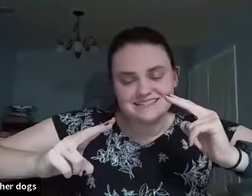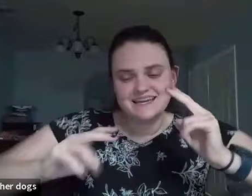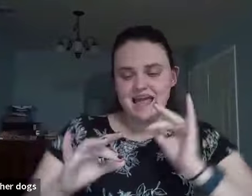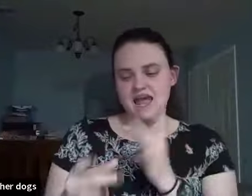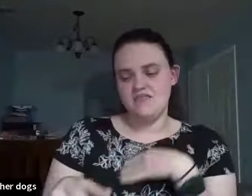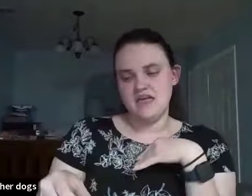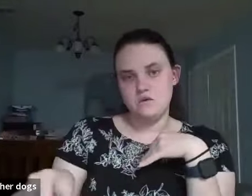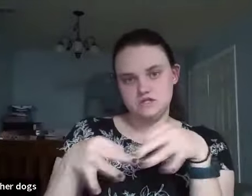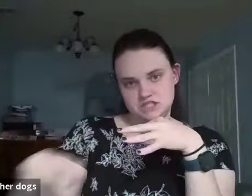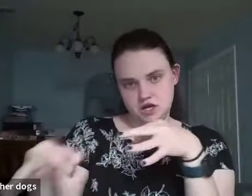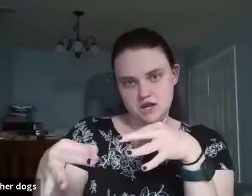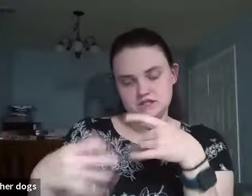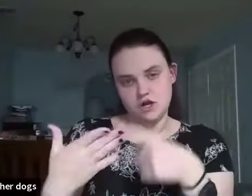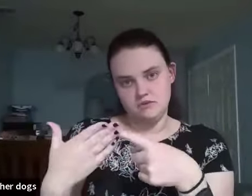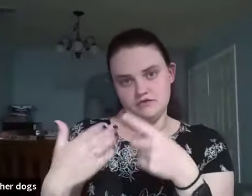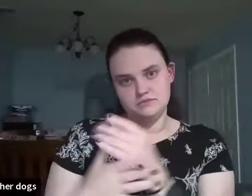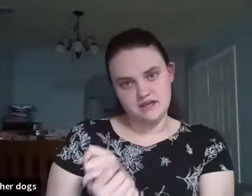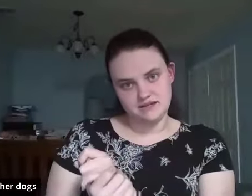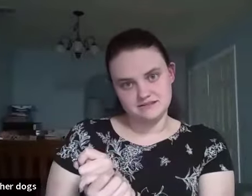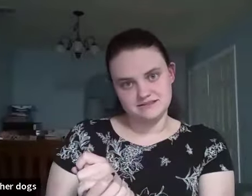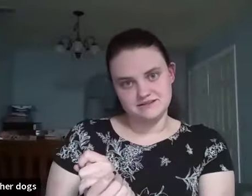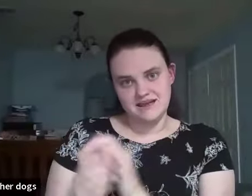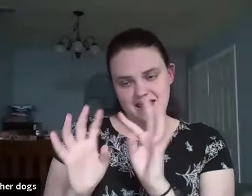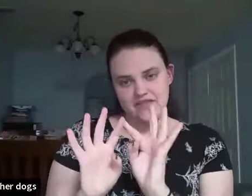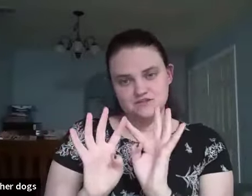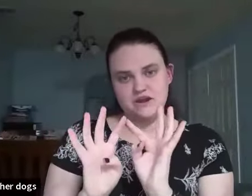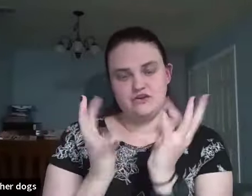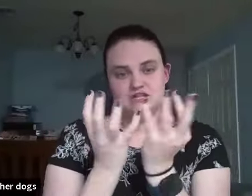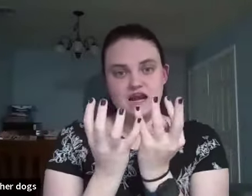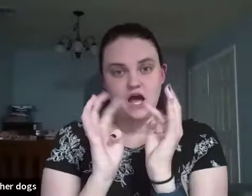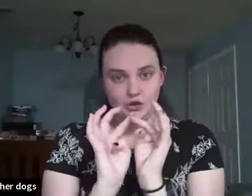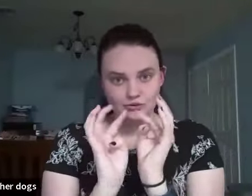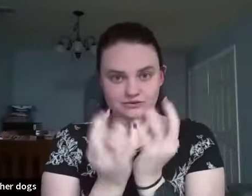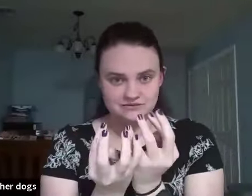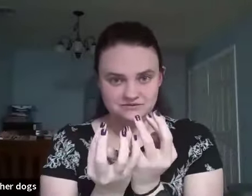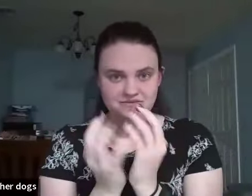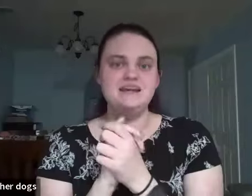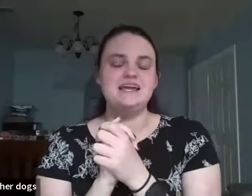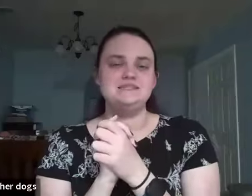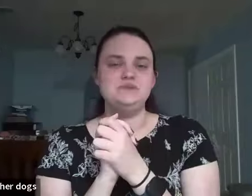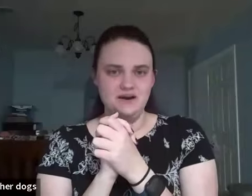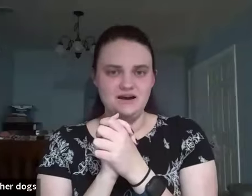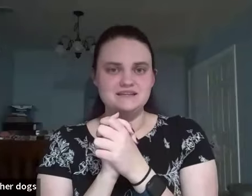it, and they would describe and talk about their plays. And that's why there's that huddle, is